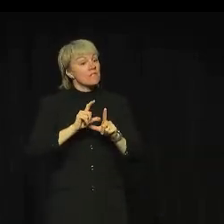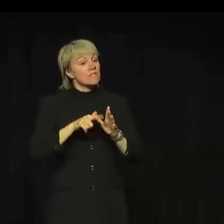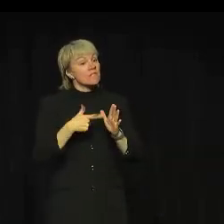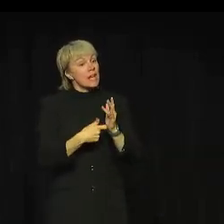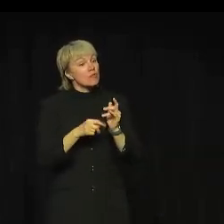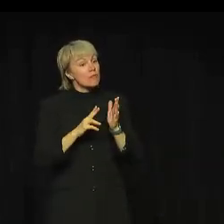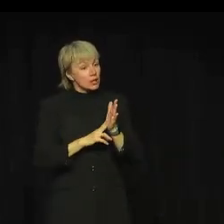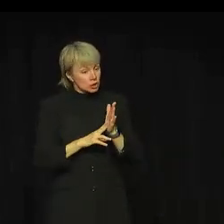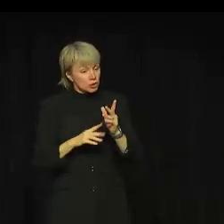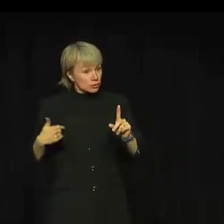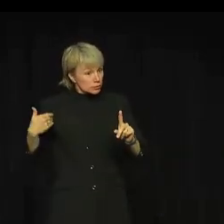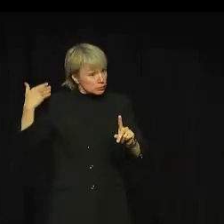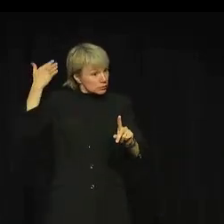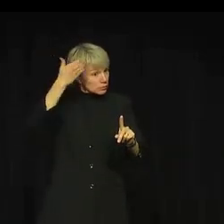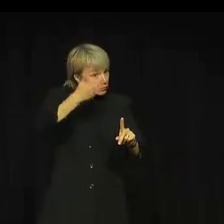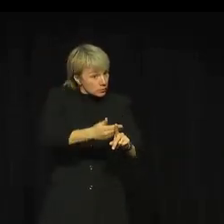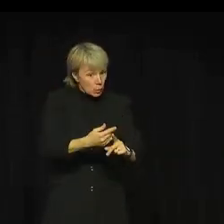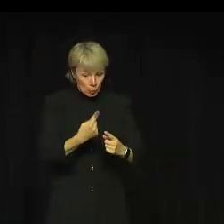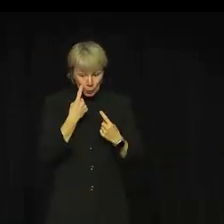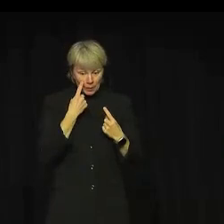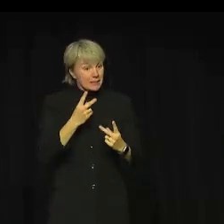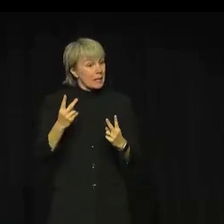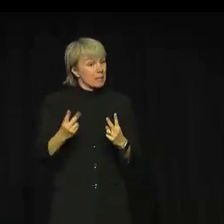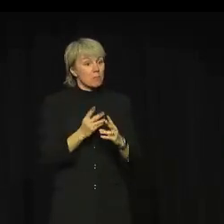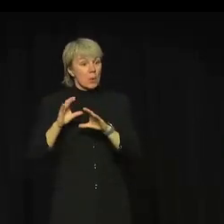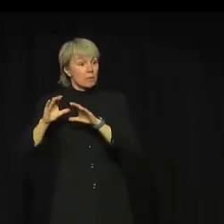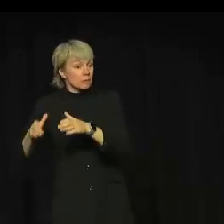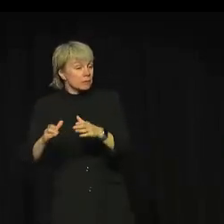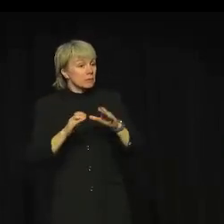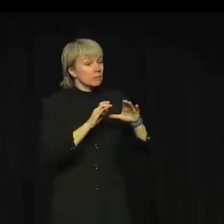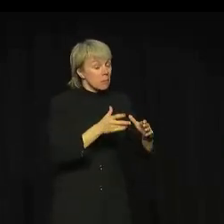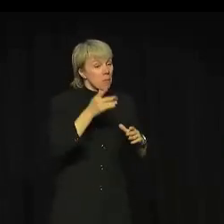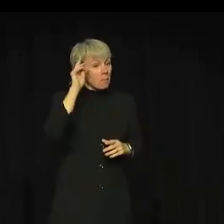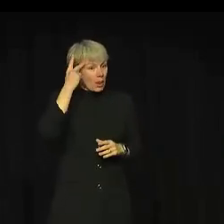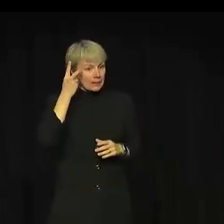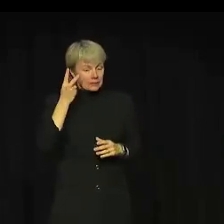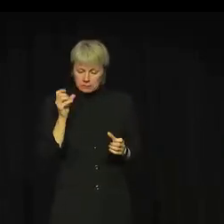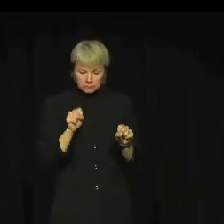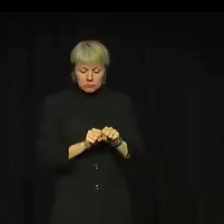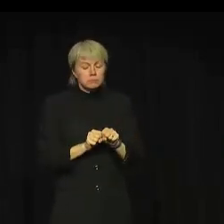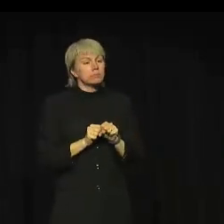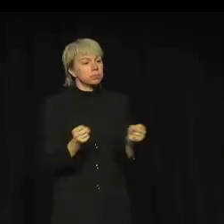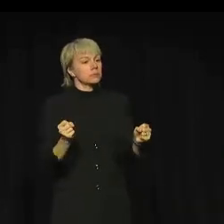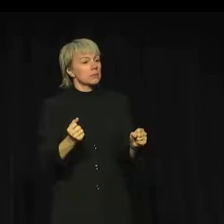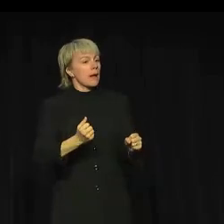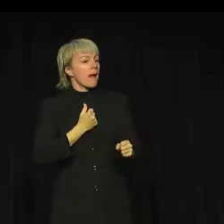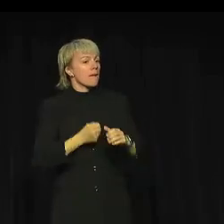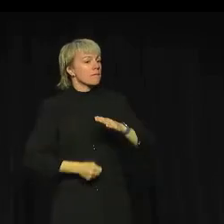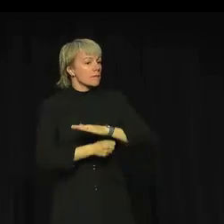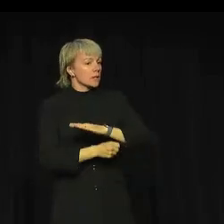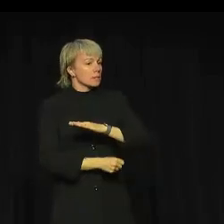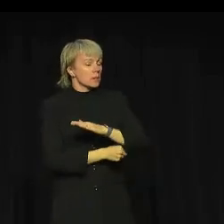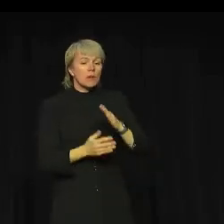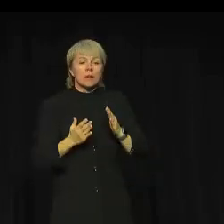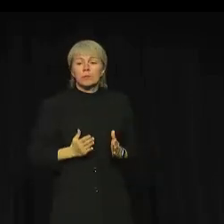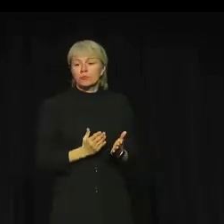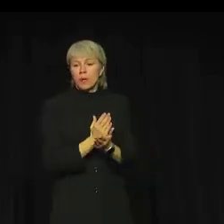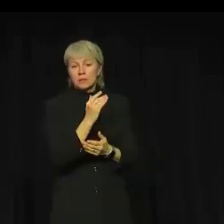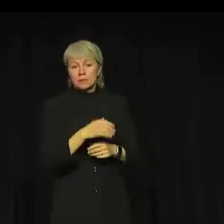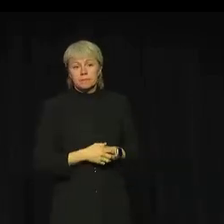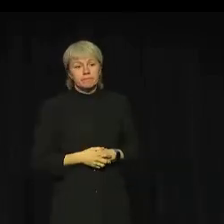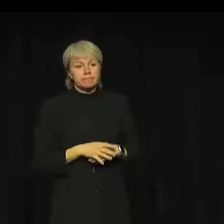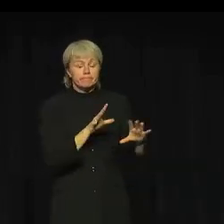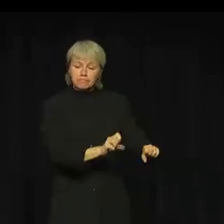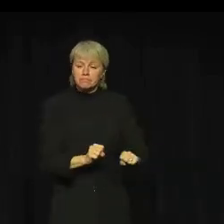responsible and representative governments from both sides of politics violate our fundamental rights. From the indefinite detention of